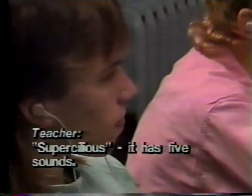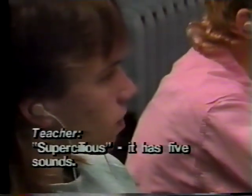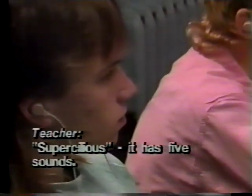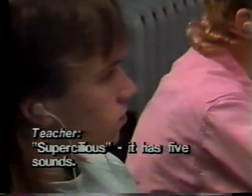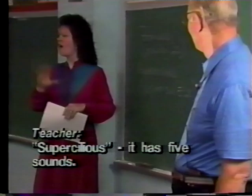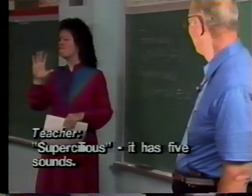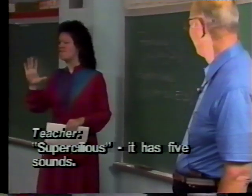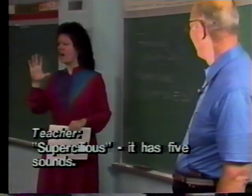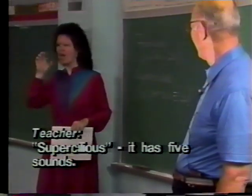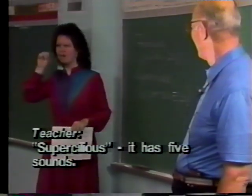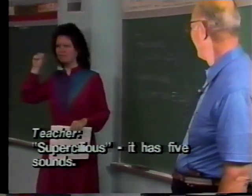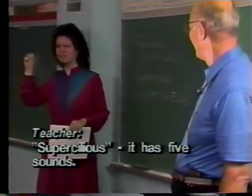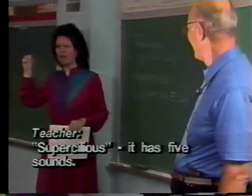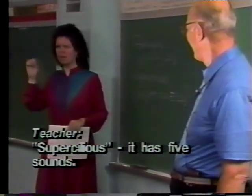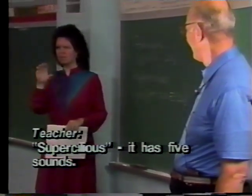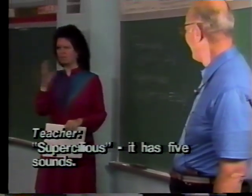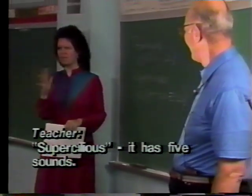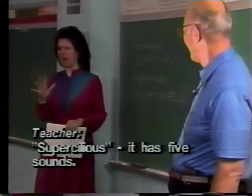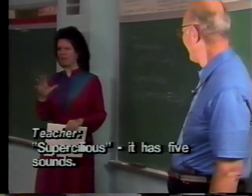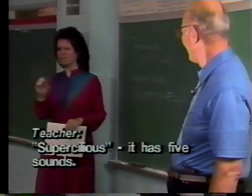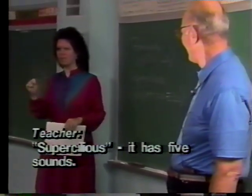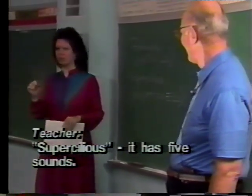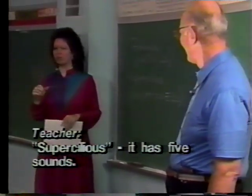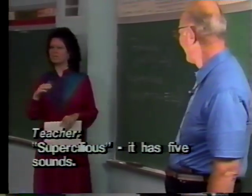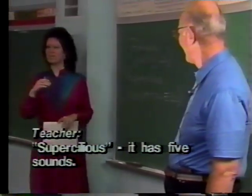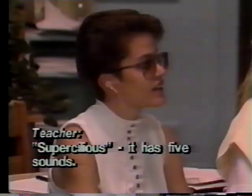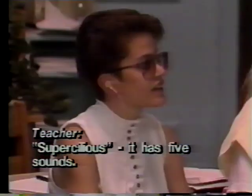Supercilious. 5 sounds. 5 syllables.